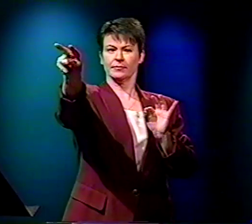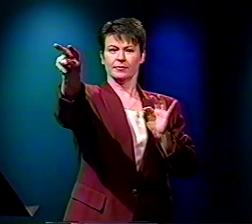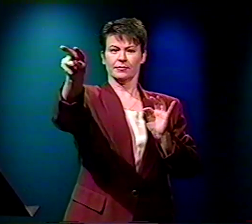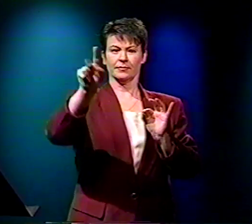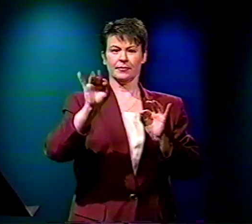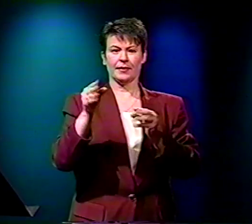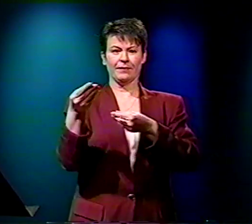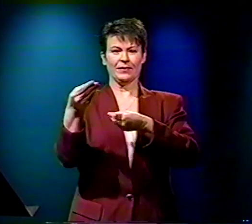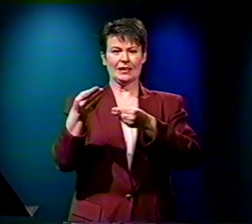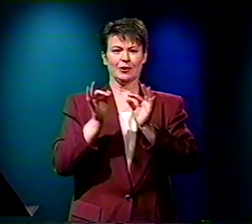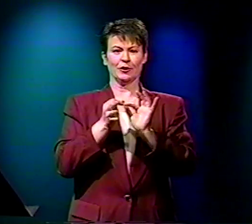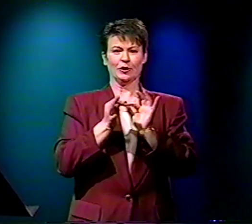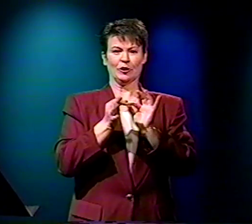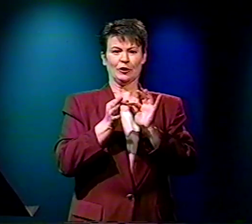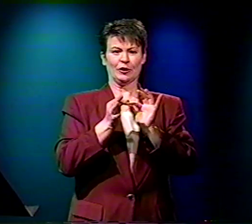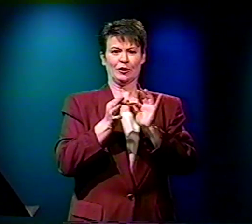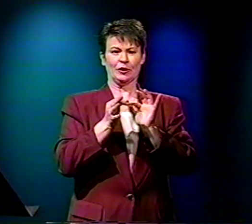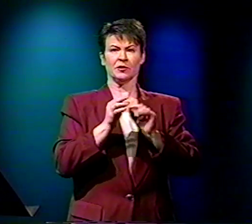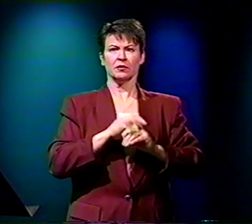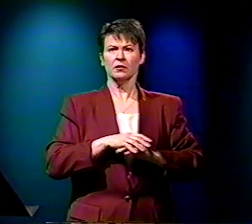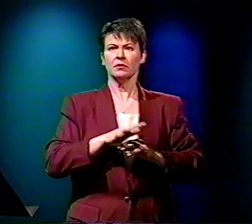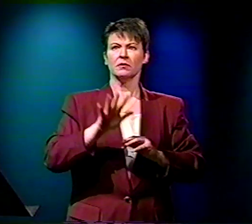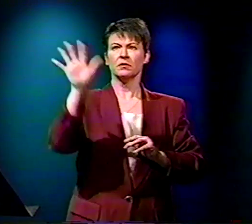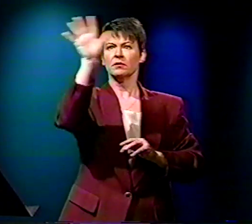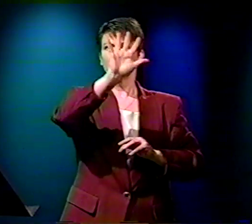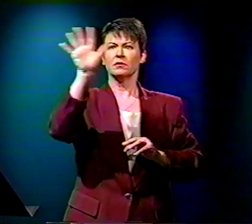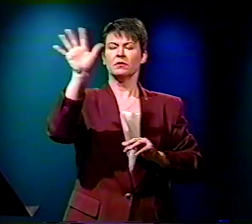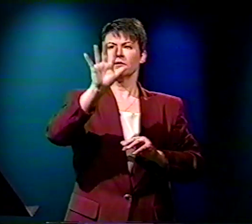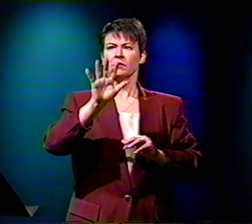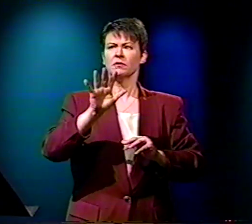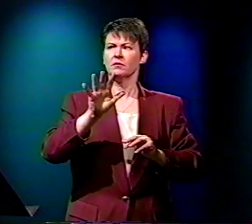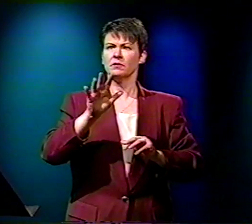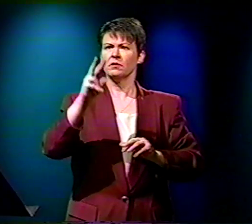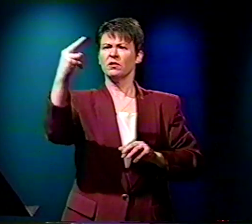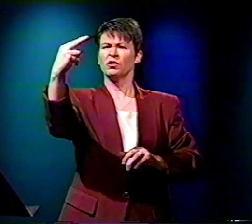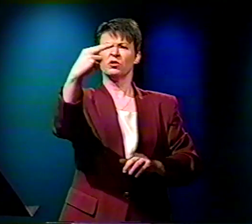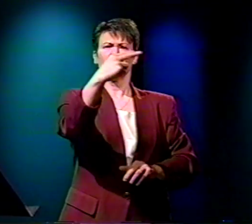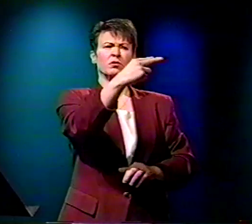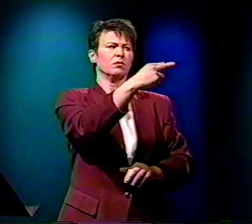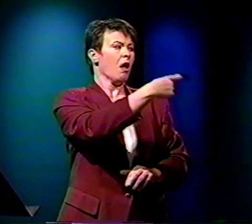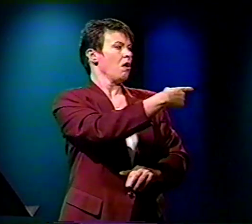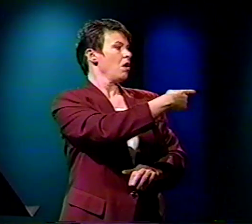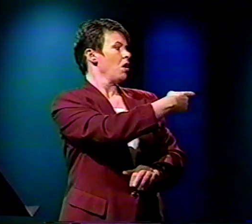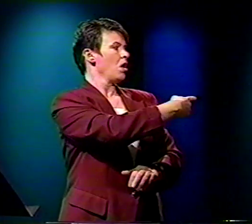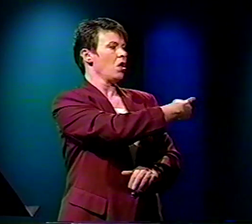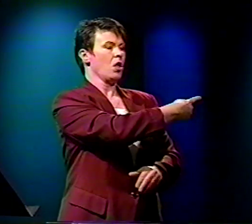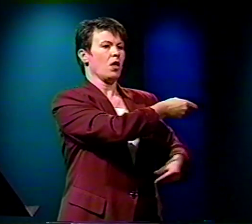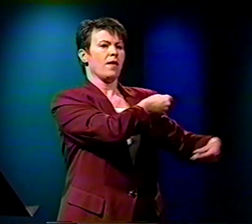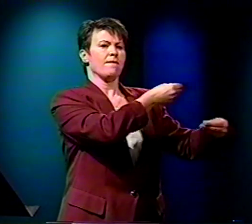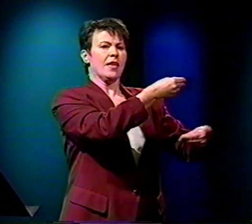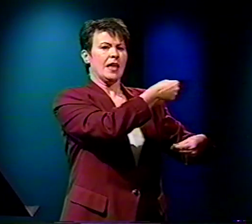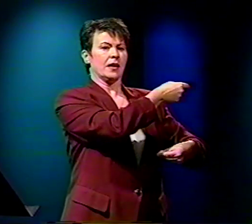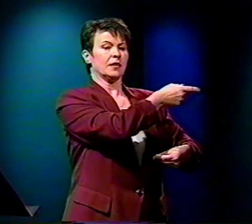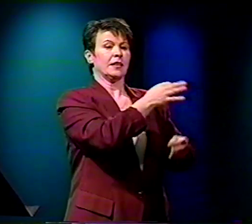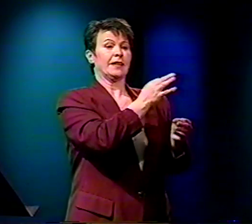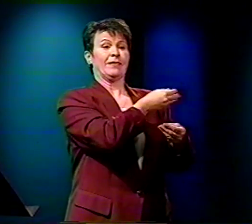when the deaf person's watching the interpreter, they feel a lack of eye contact. And the reason is because the interpreter is making eye contact with the feed interpreter. But